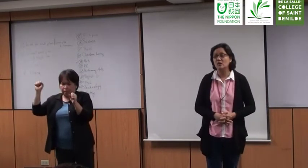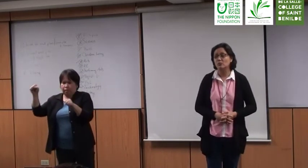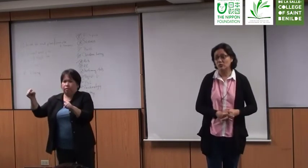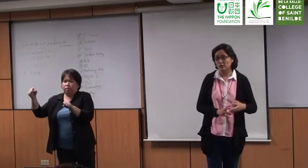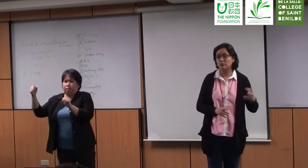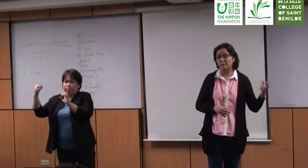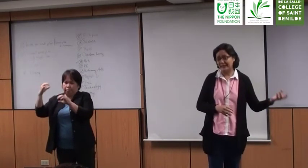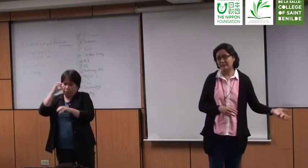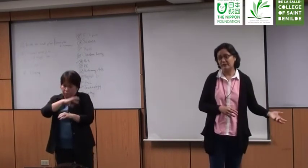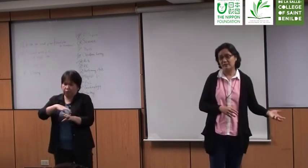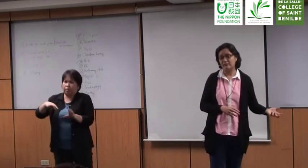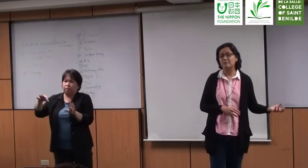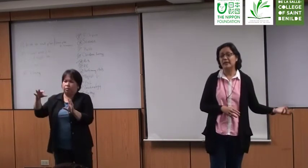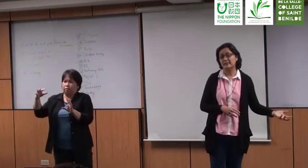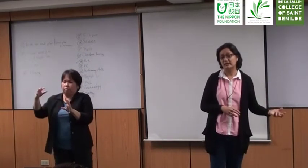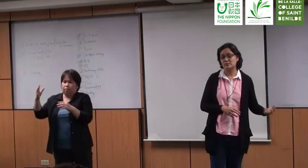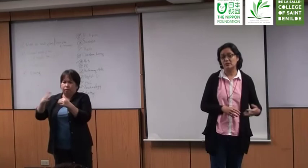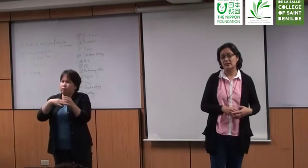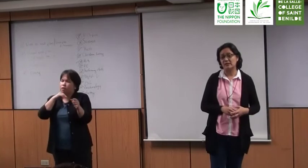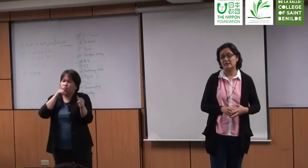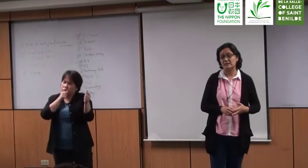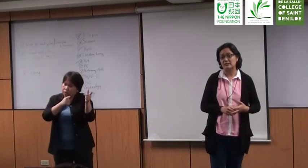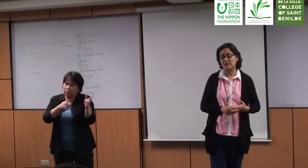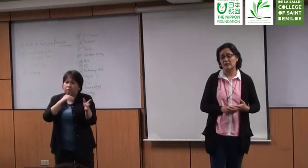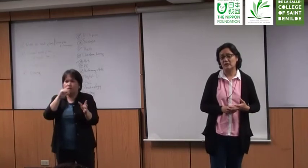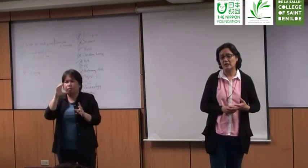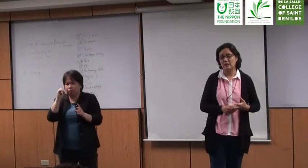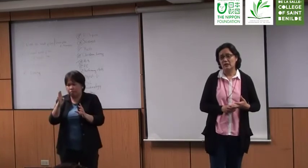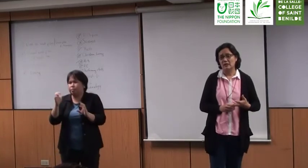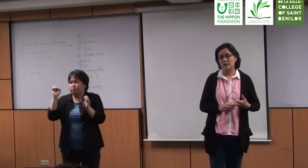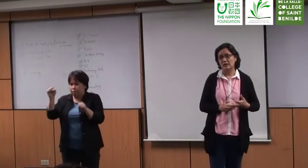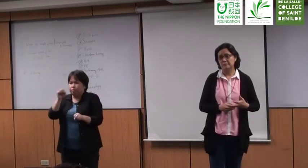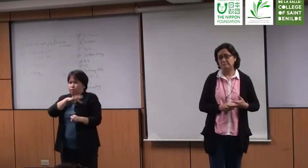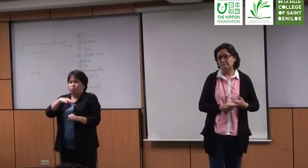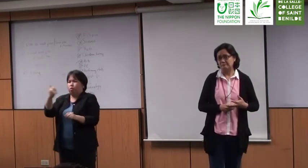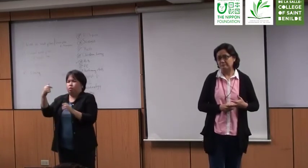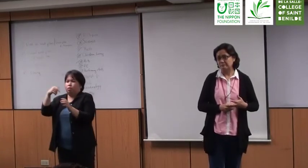Hills, would also benefit from that experience.